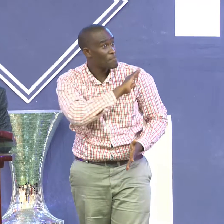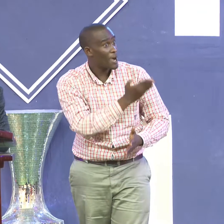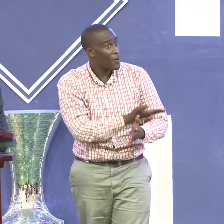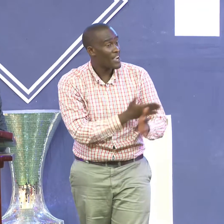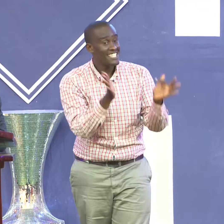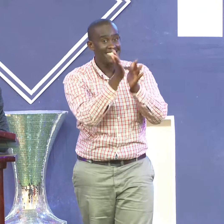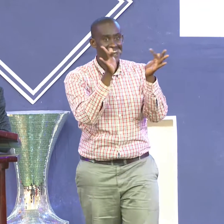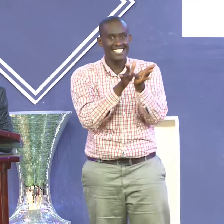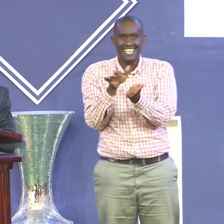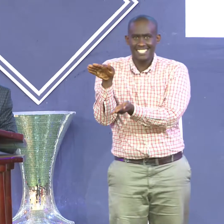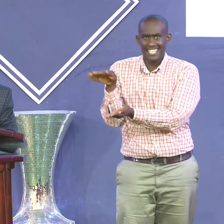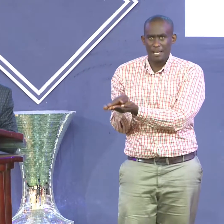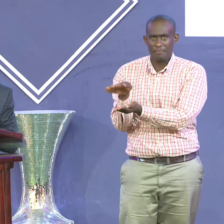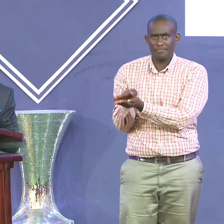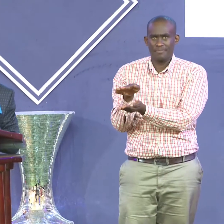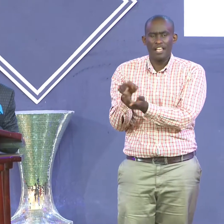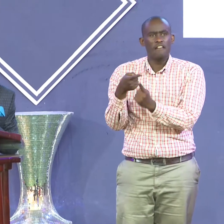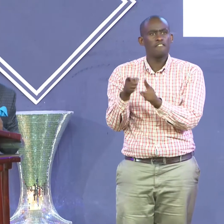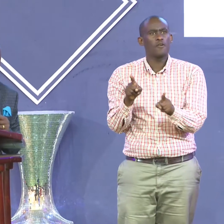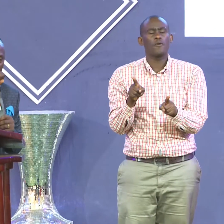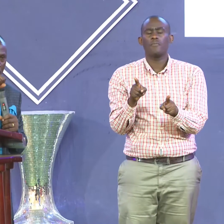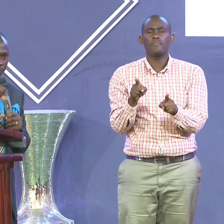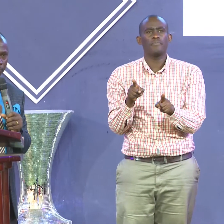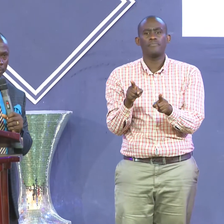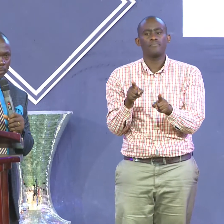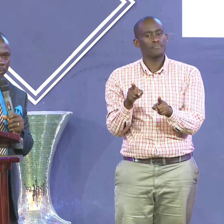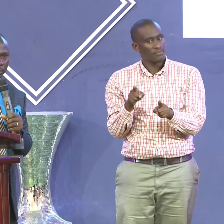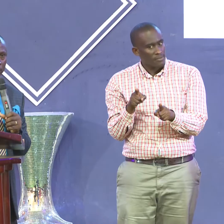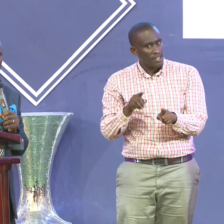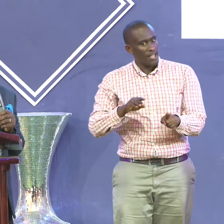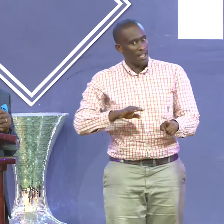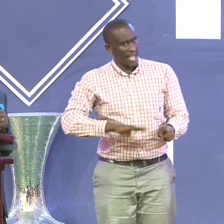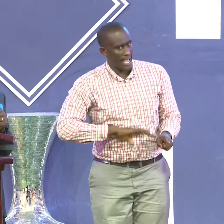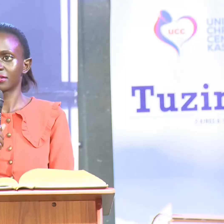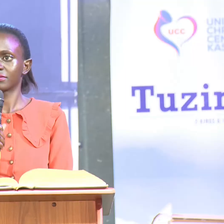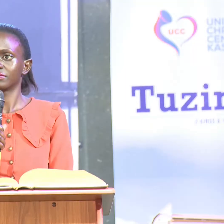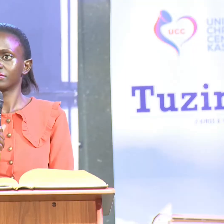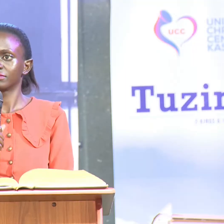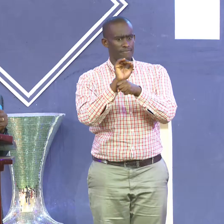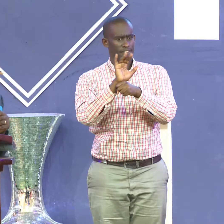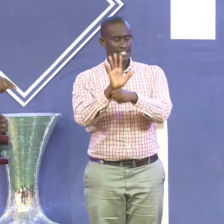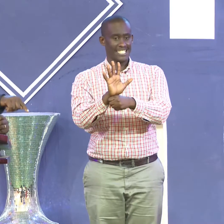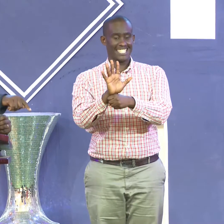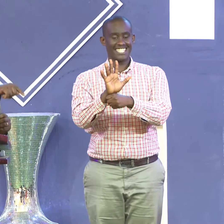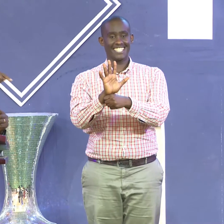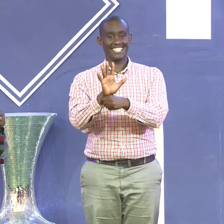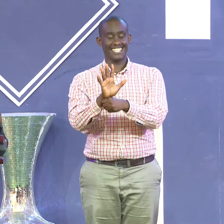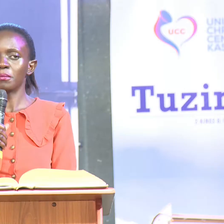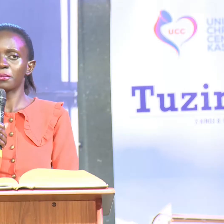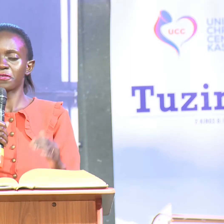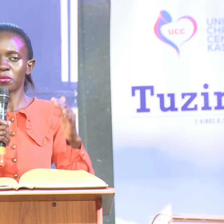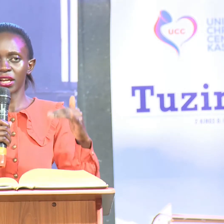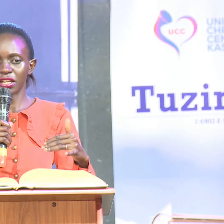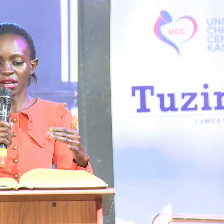Yagakuuma. He kept it. Okuva ku myaka 15. Right from 15 years of age. Kale katugamba okuva linnya mu lubuto.